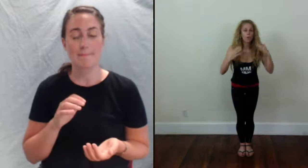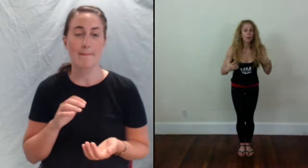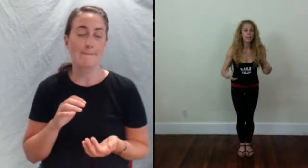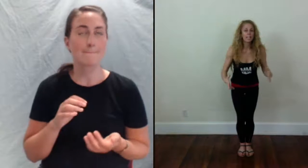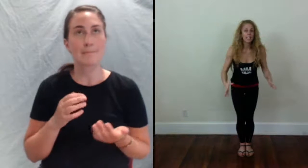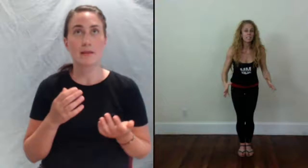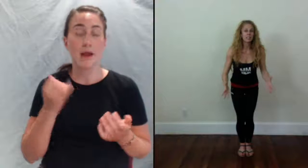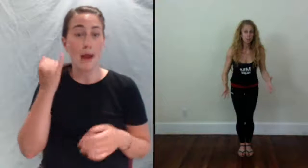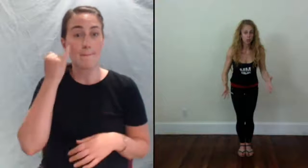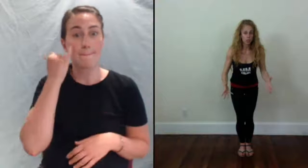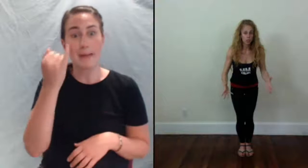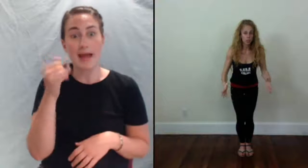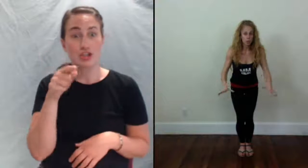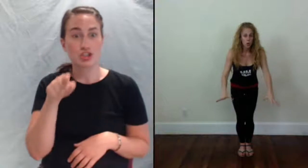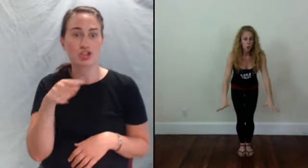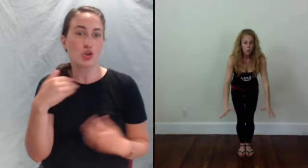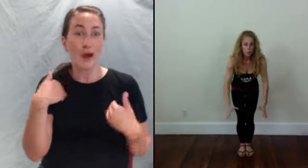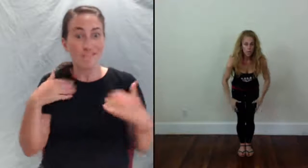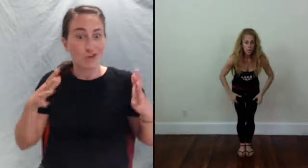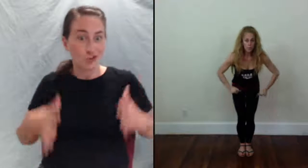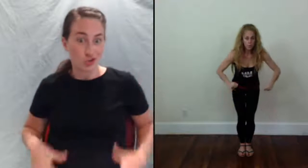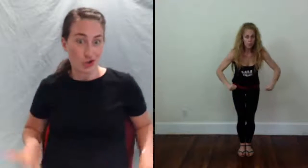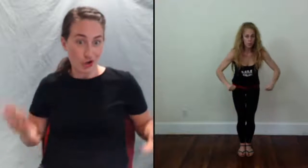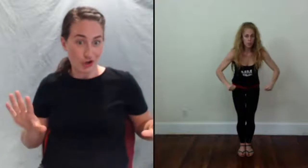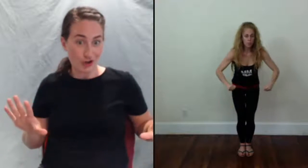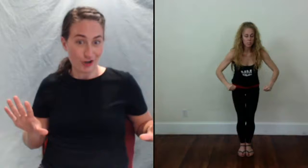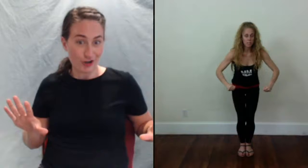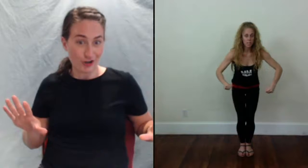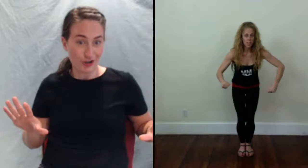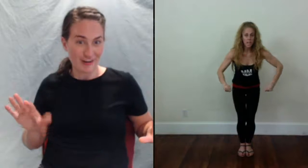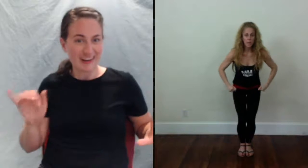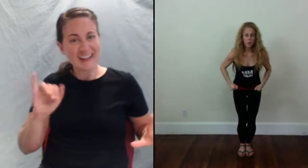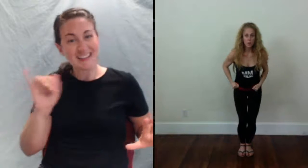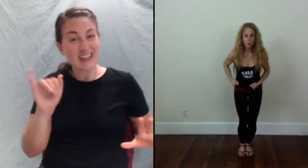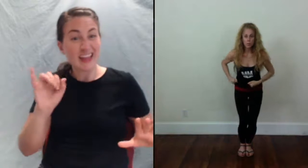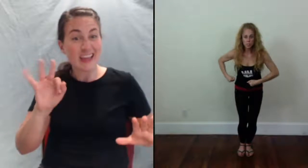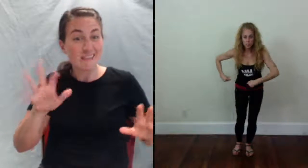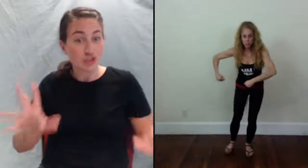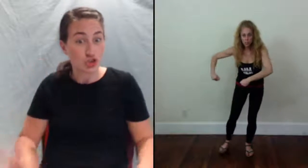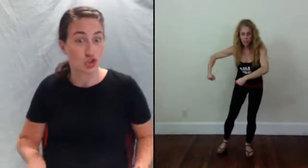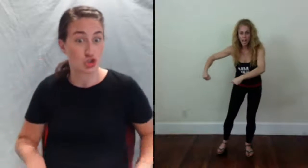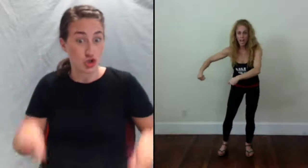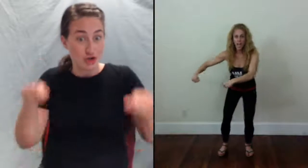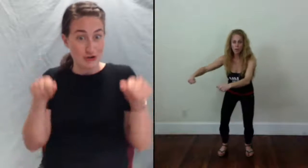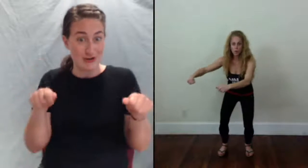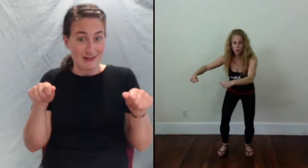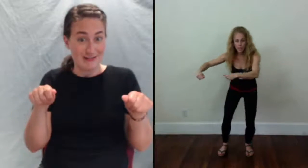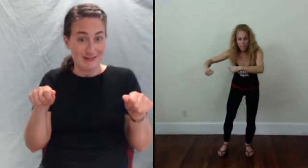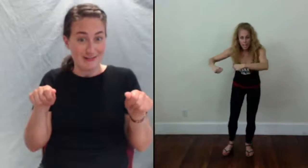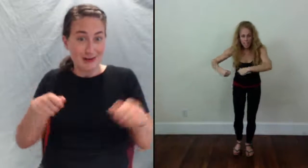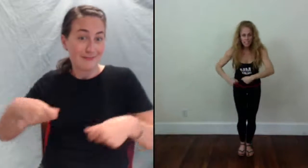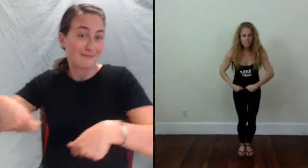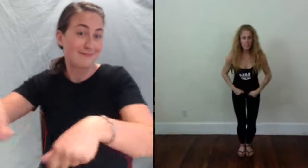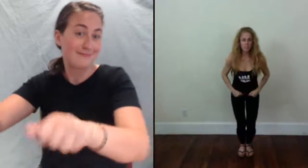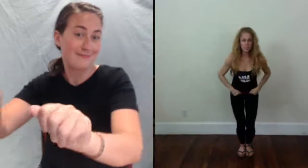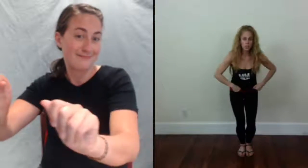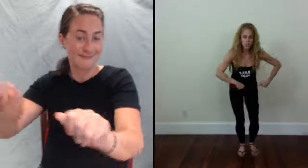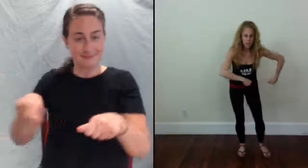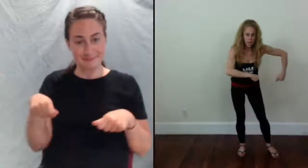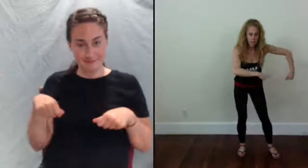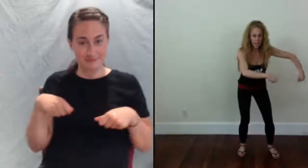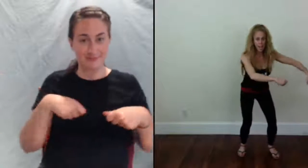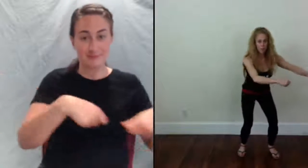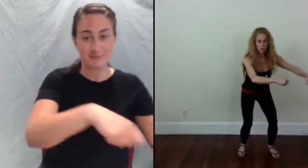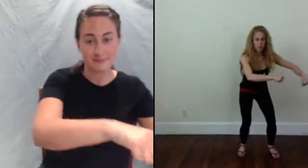imagining that you're wearing like a skirt, we pick up the skirt and we move the skirt out and